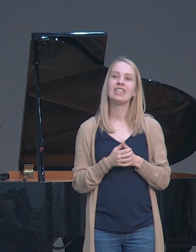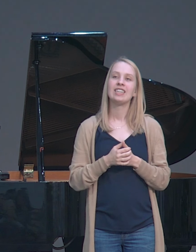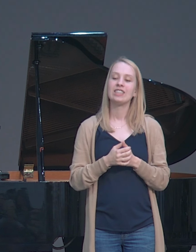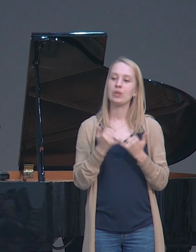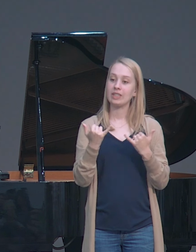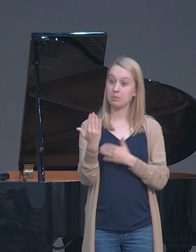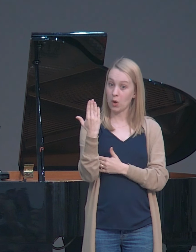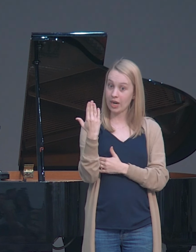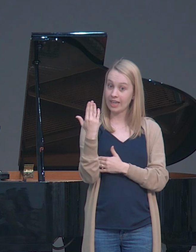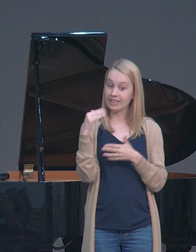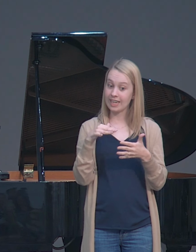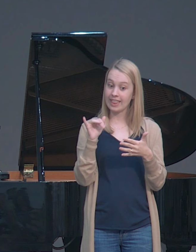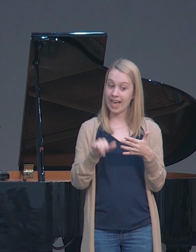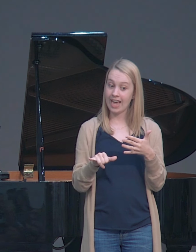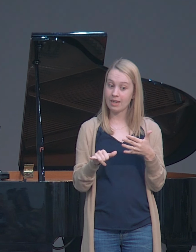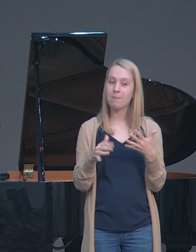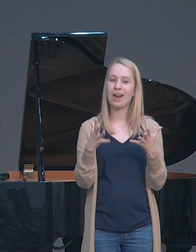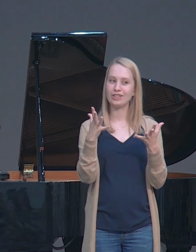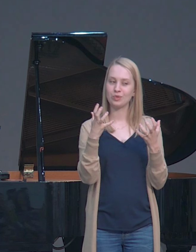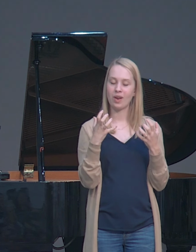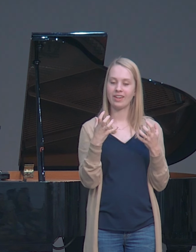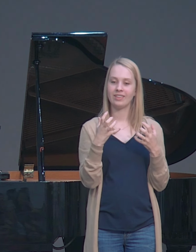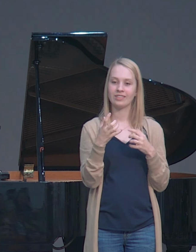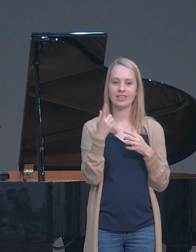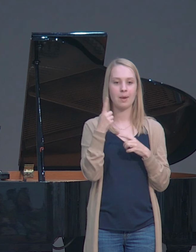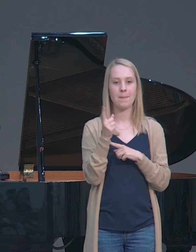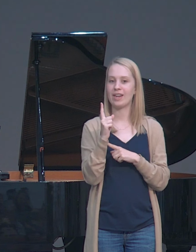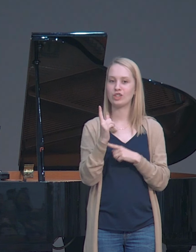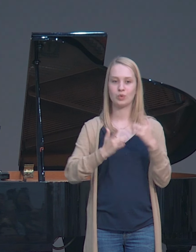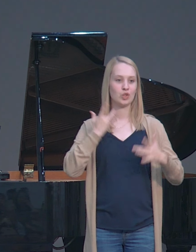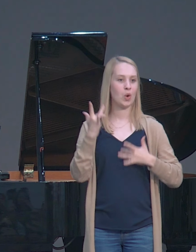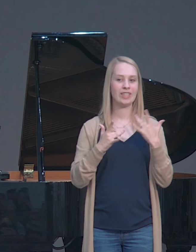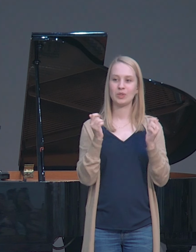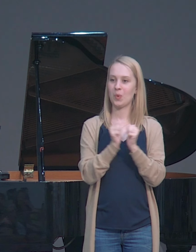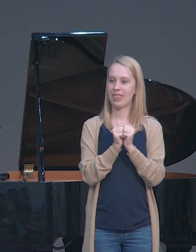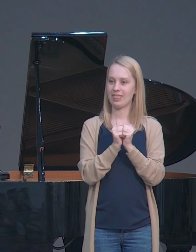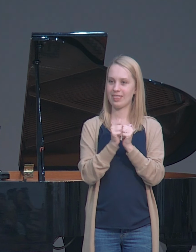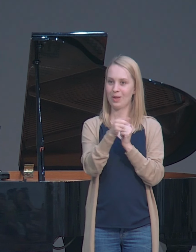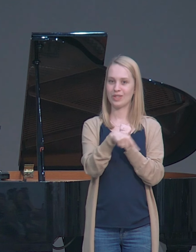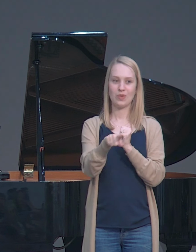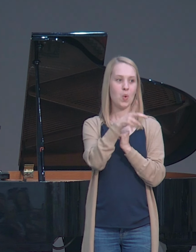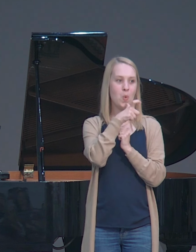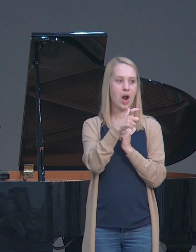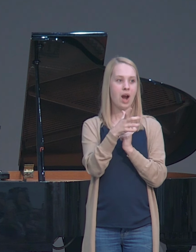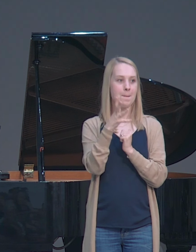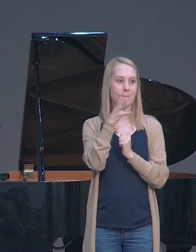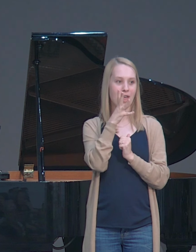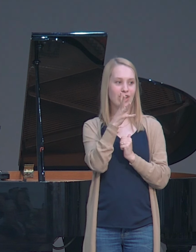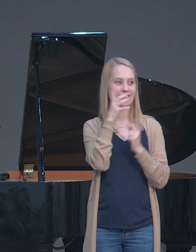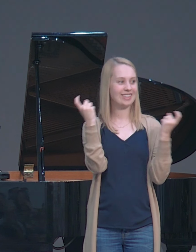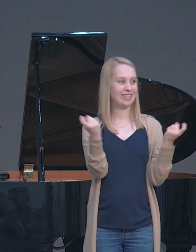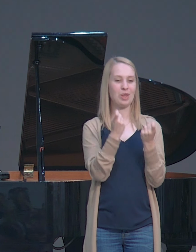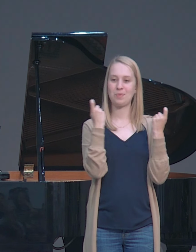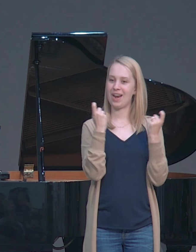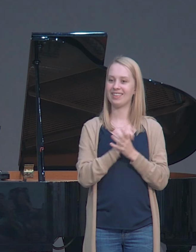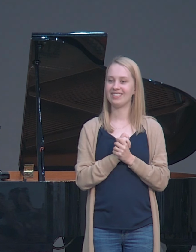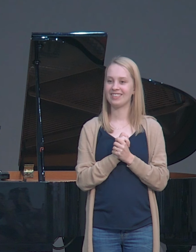this morning. But I did want to take a moment to just rejoice with those of you mothers and celebrate. And